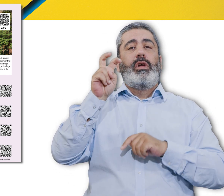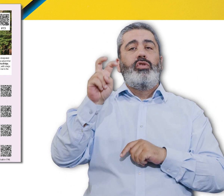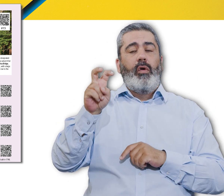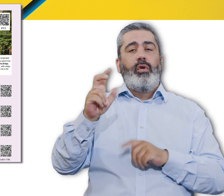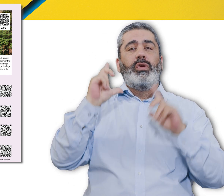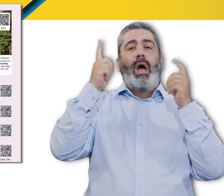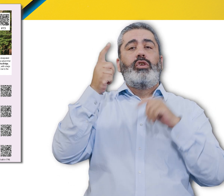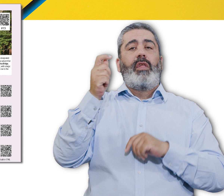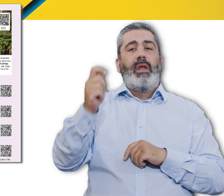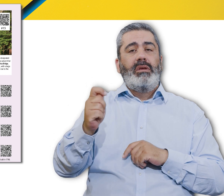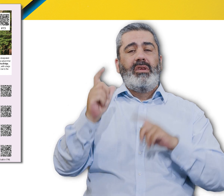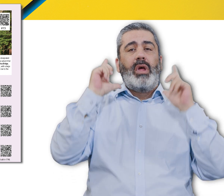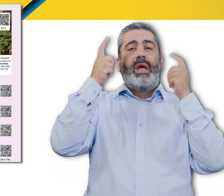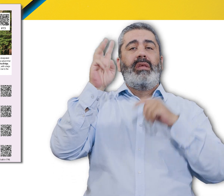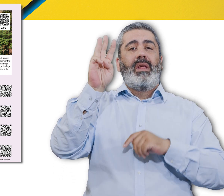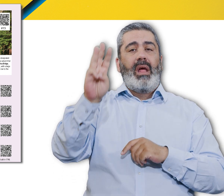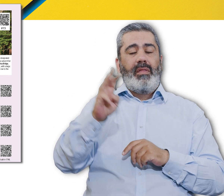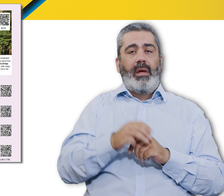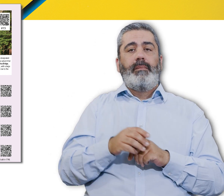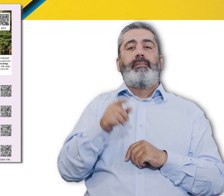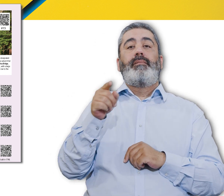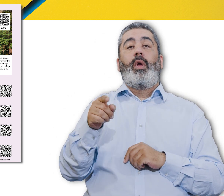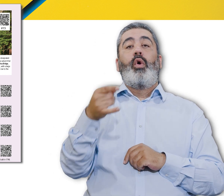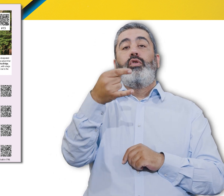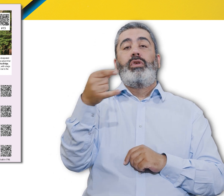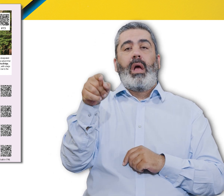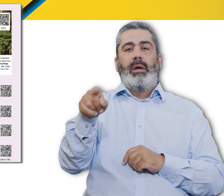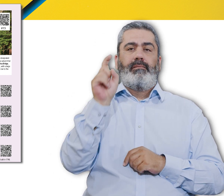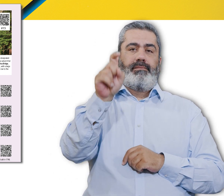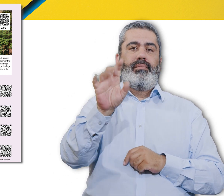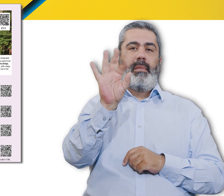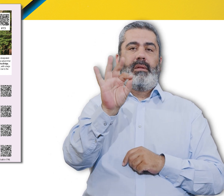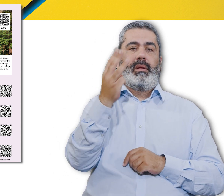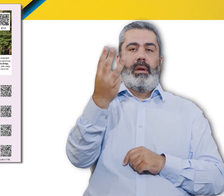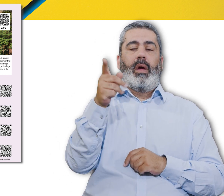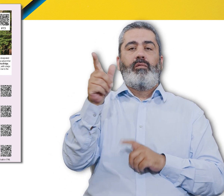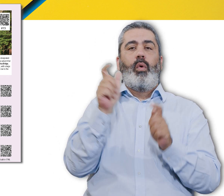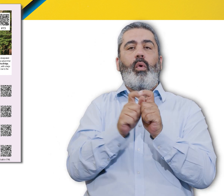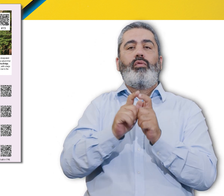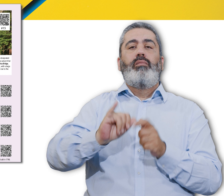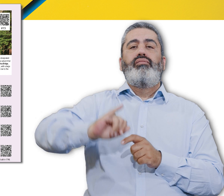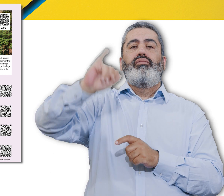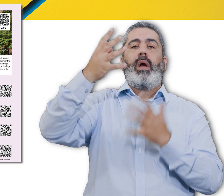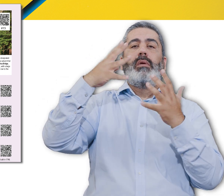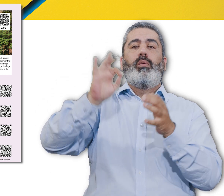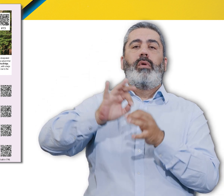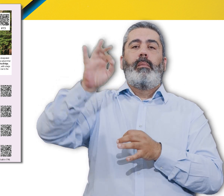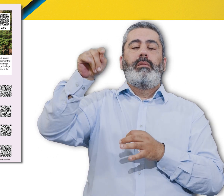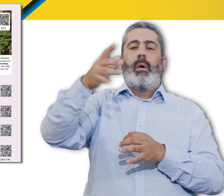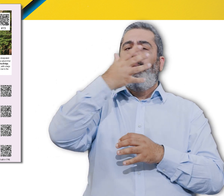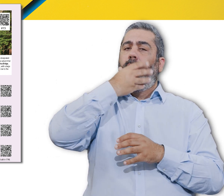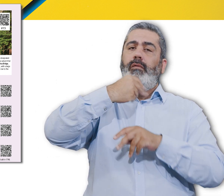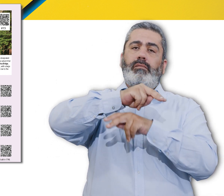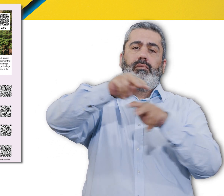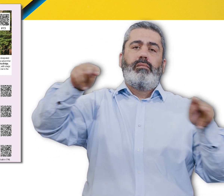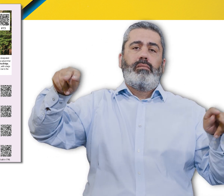St. Christopher and St. Athanasius and St. Trinity. Zeukas, number 53,